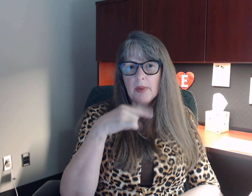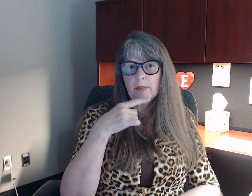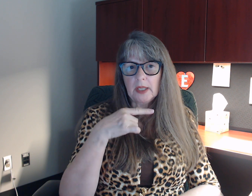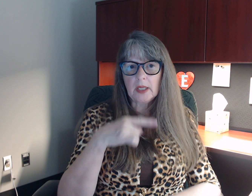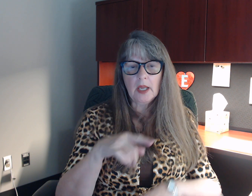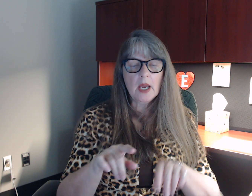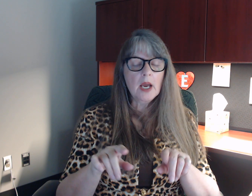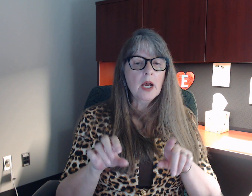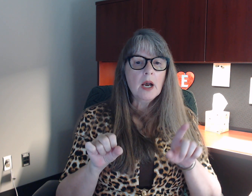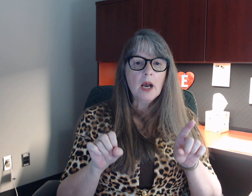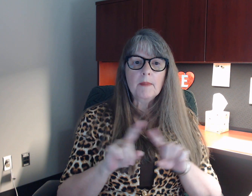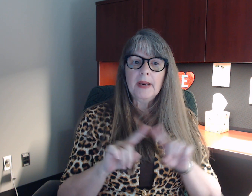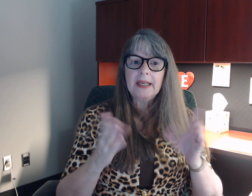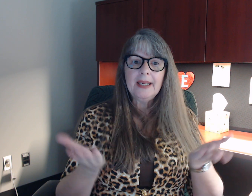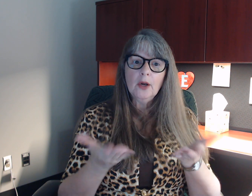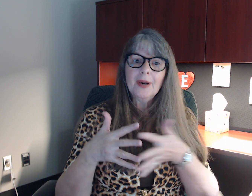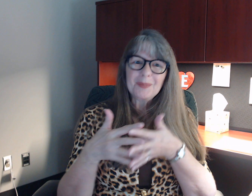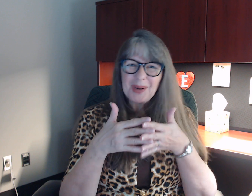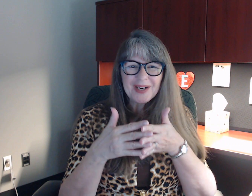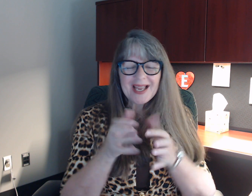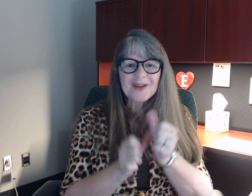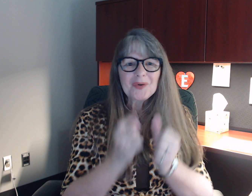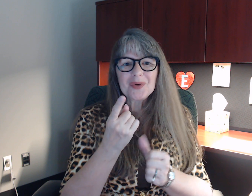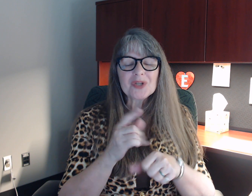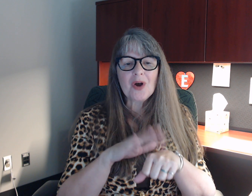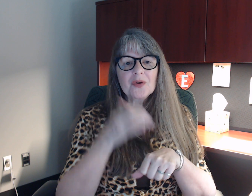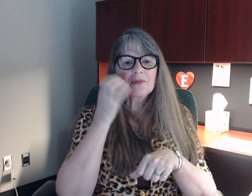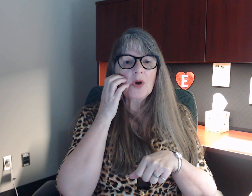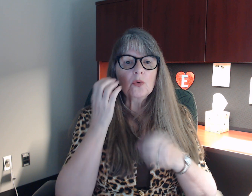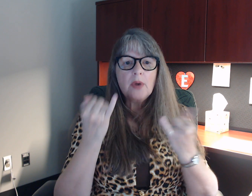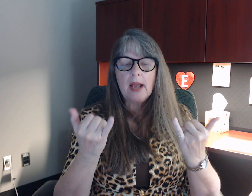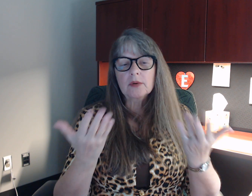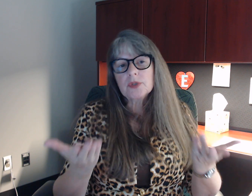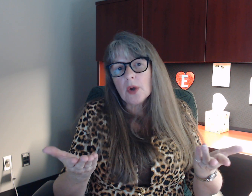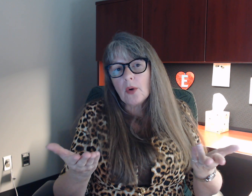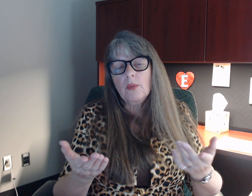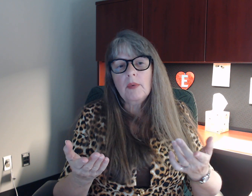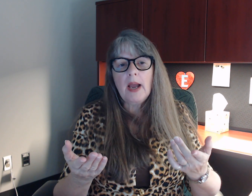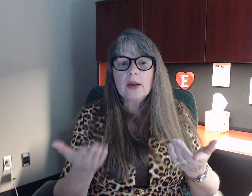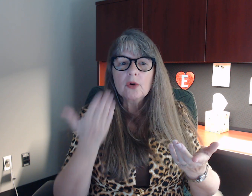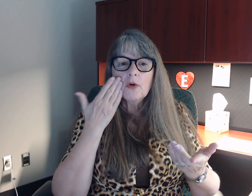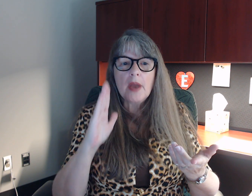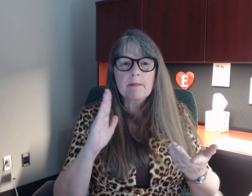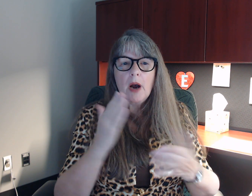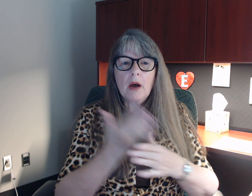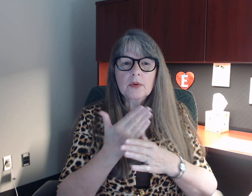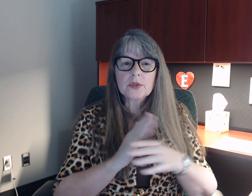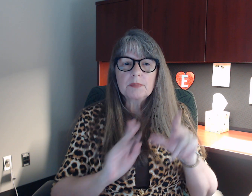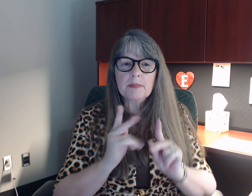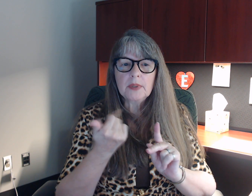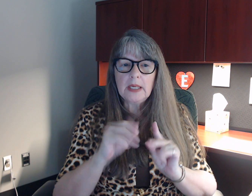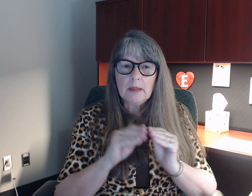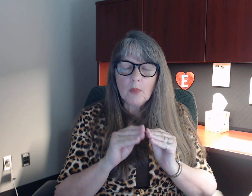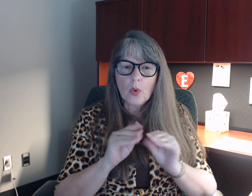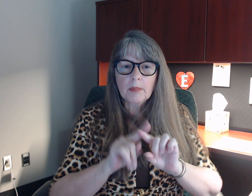public. But here in America, everyone's on their phone now. So I don't know if that bothers people anymore, but like